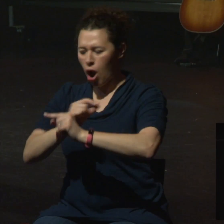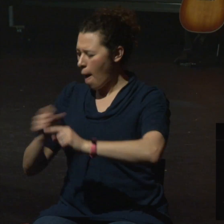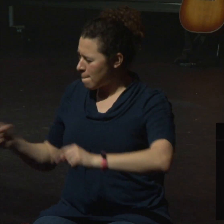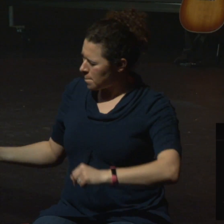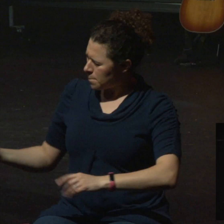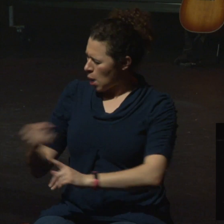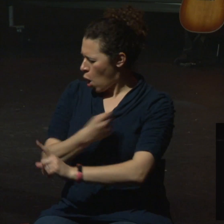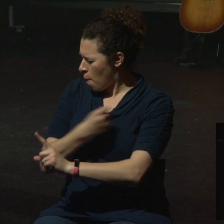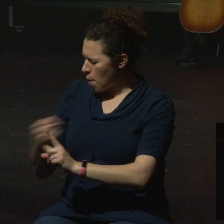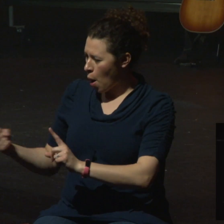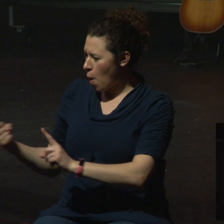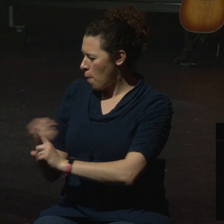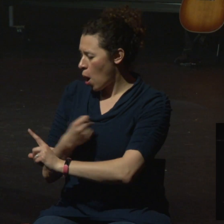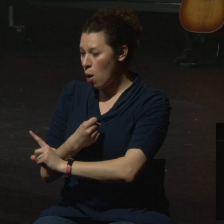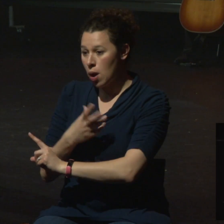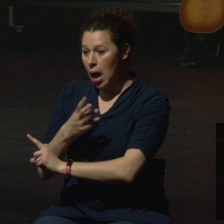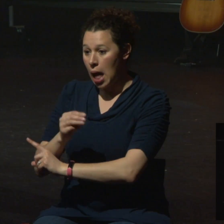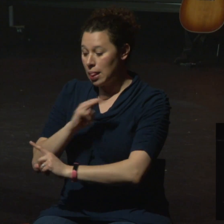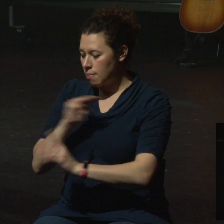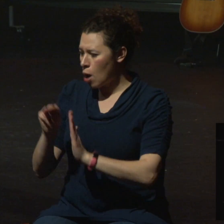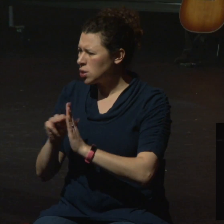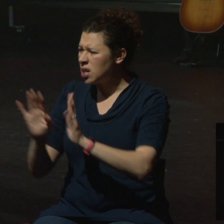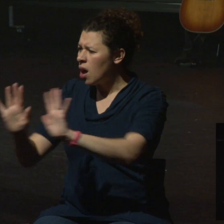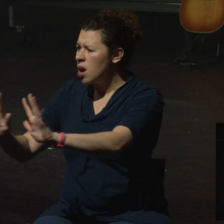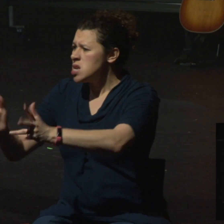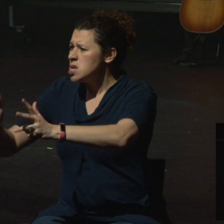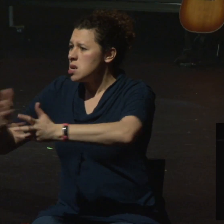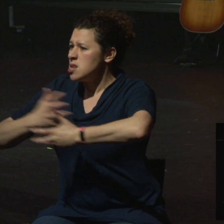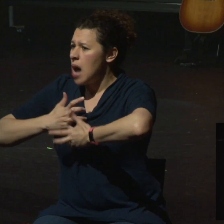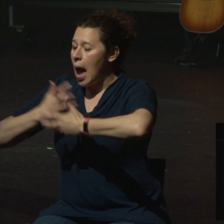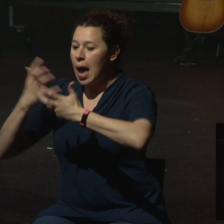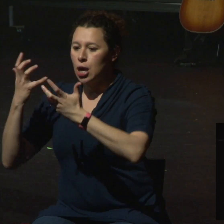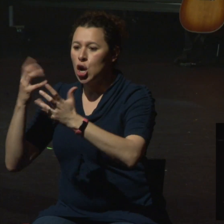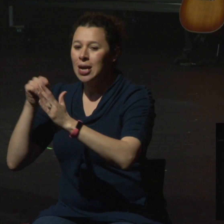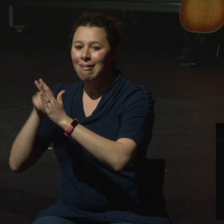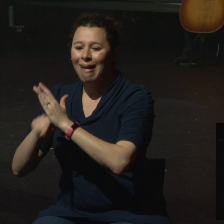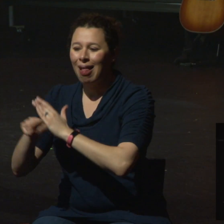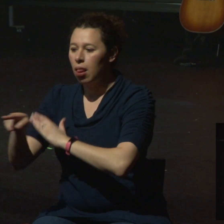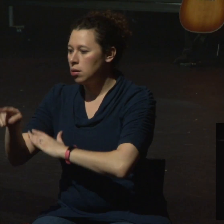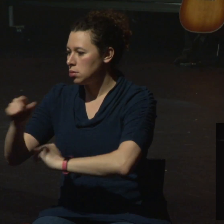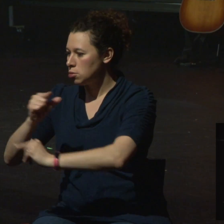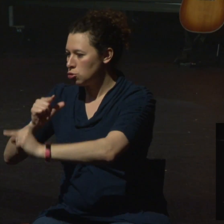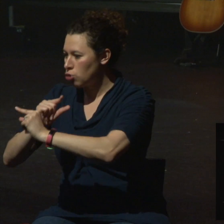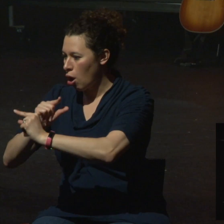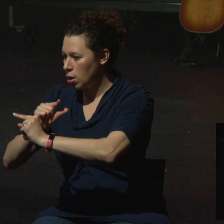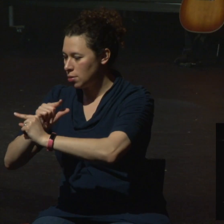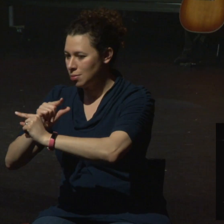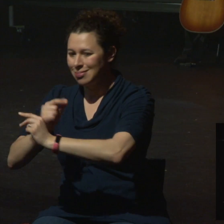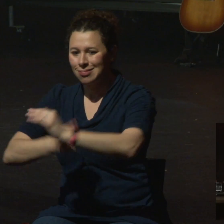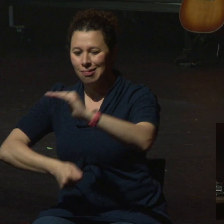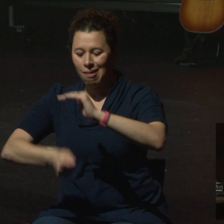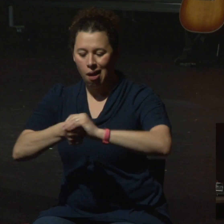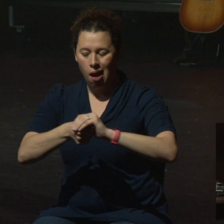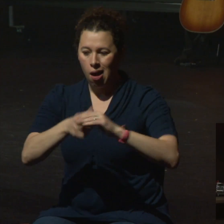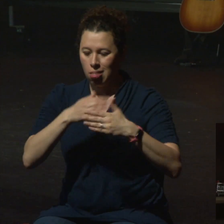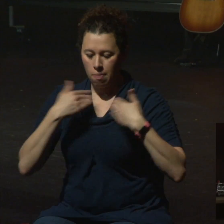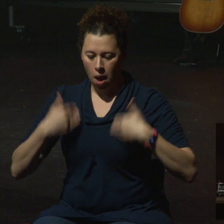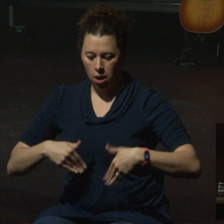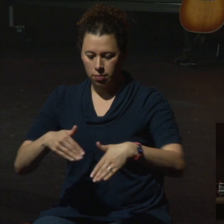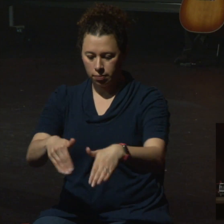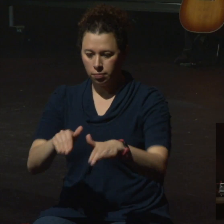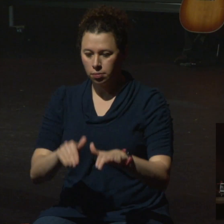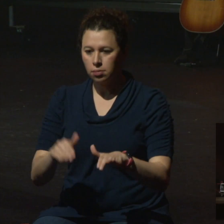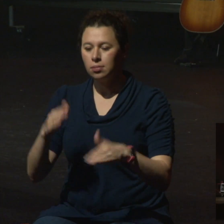his anger, he ends up killing the guard, hiding his body. The next day, he comes across 2 Hebrew